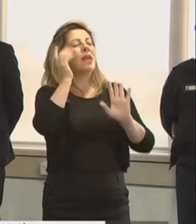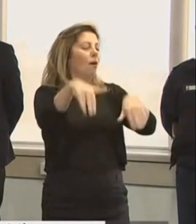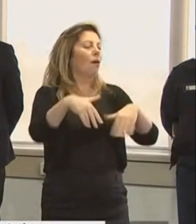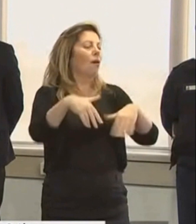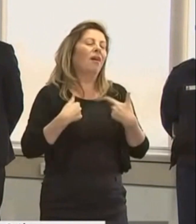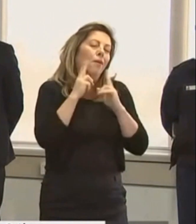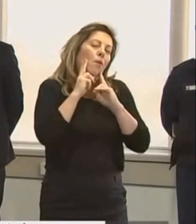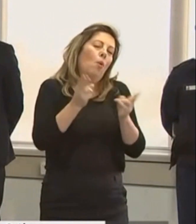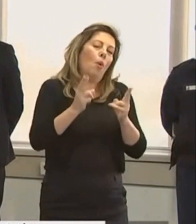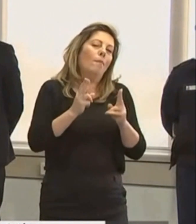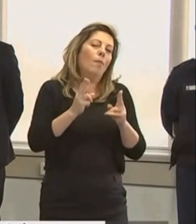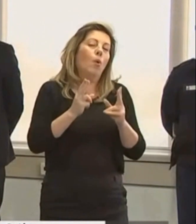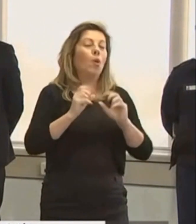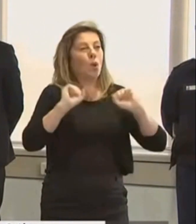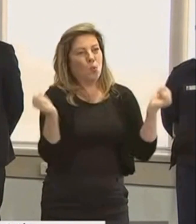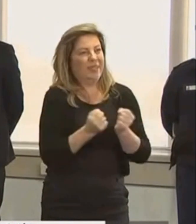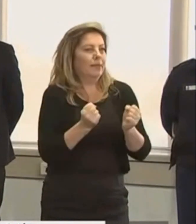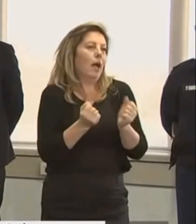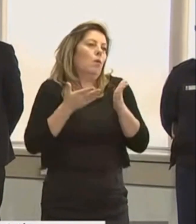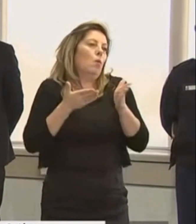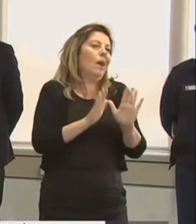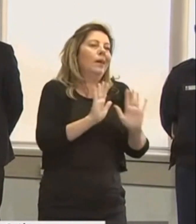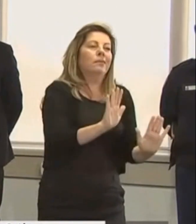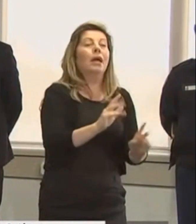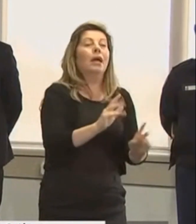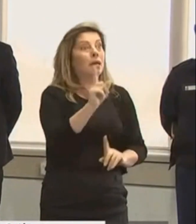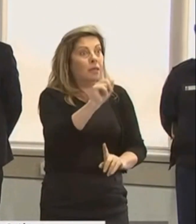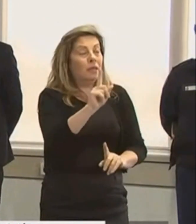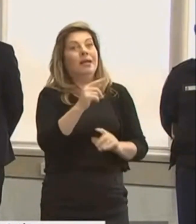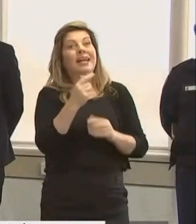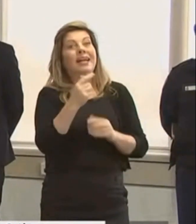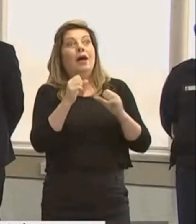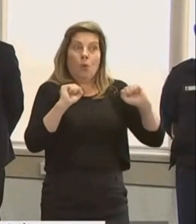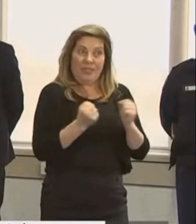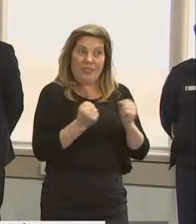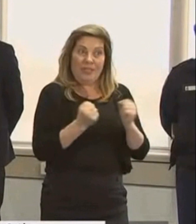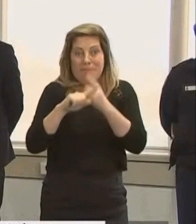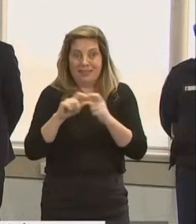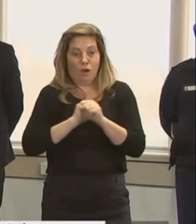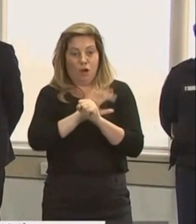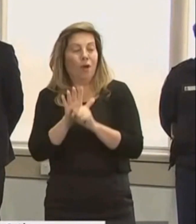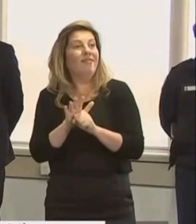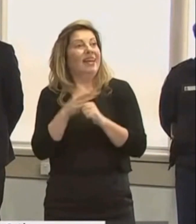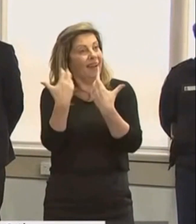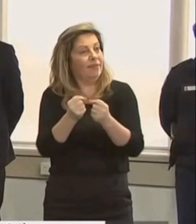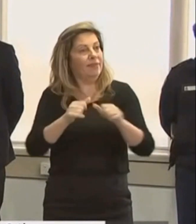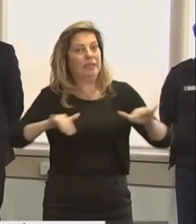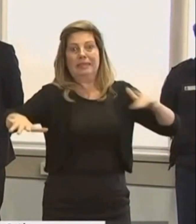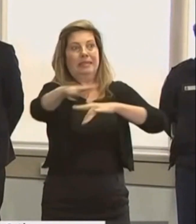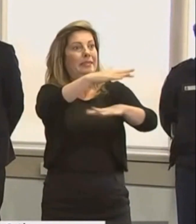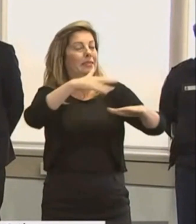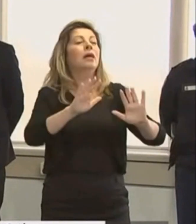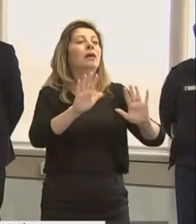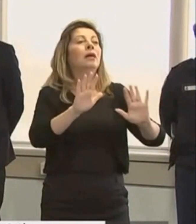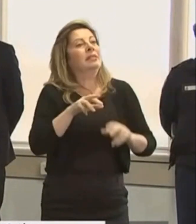cough and flu-like symptoms. And there may be a temptation to think, well, it's just winter. No, it's winter and